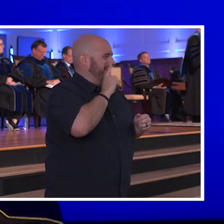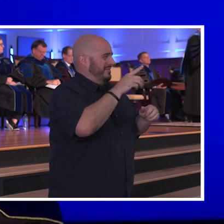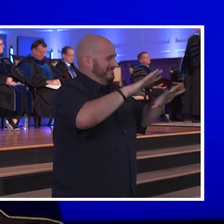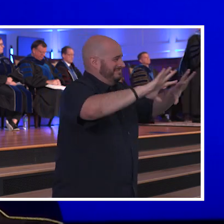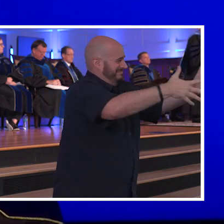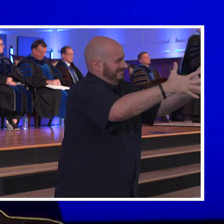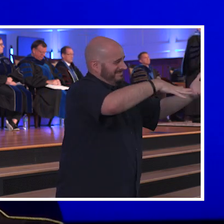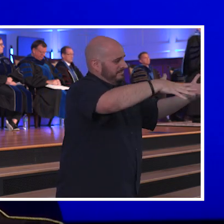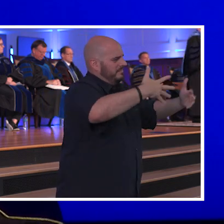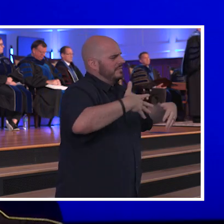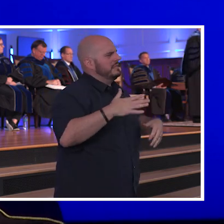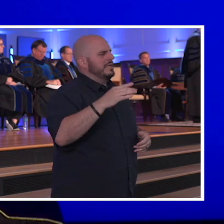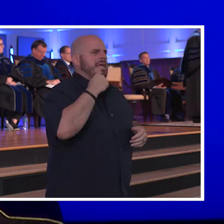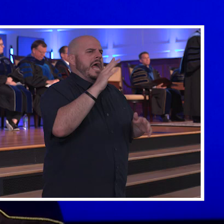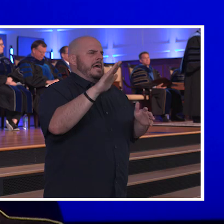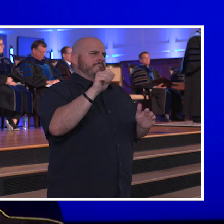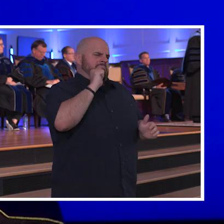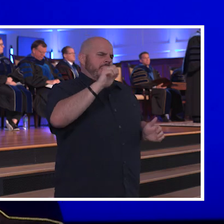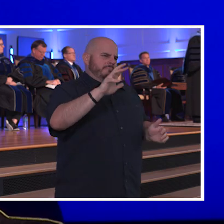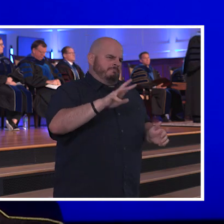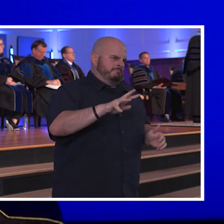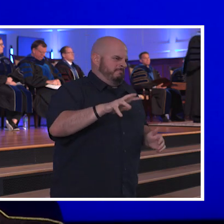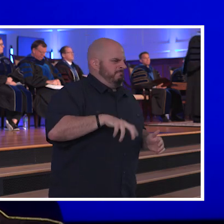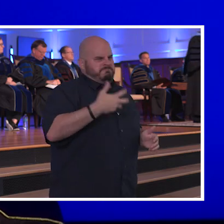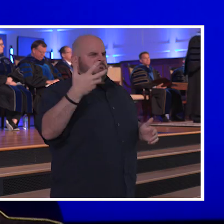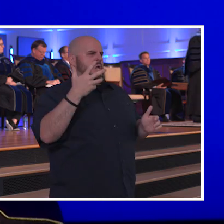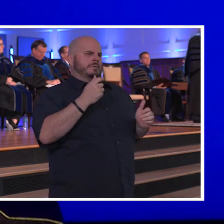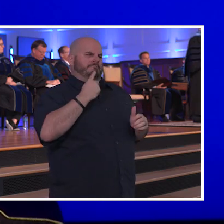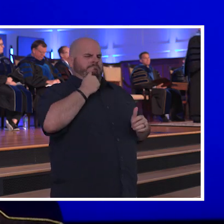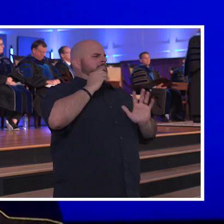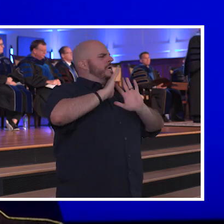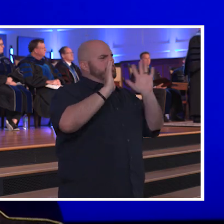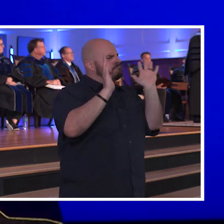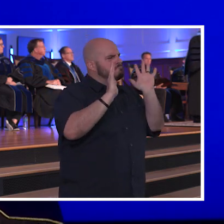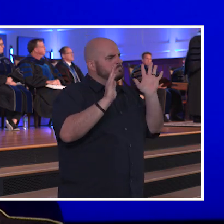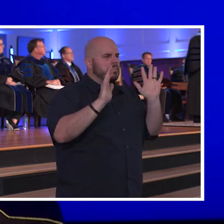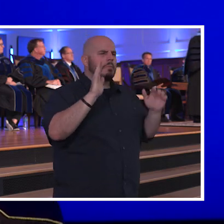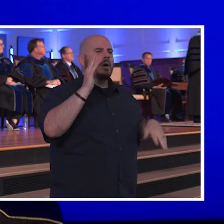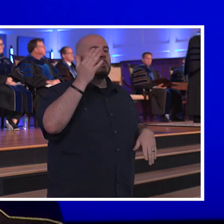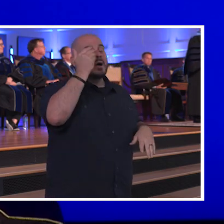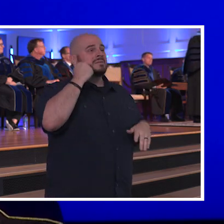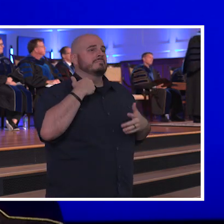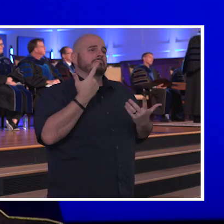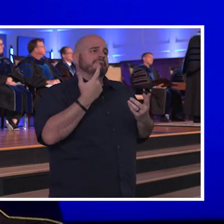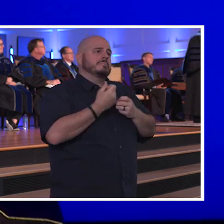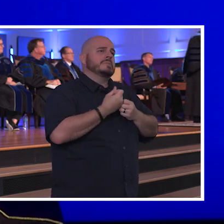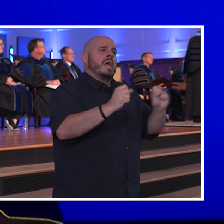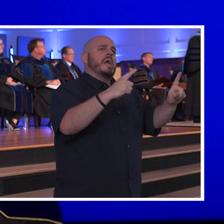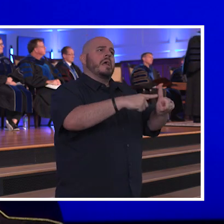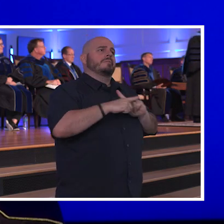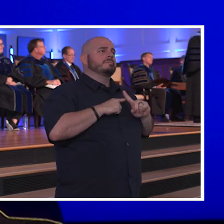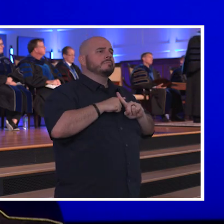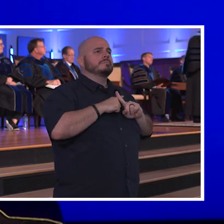I'm not angry about that or bitter about it, because after all, I was saved in a hearing church. Still, we must be honest